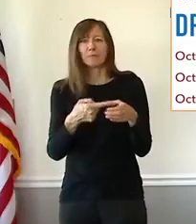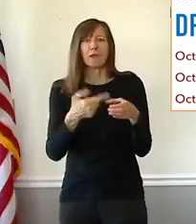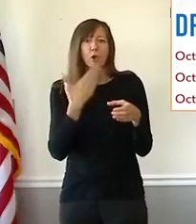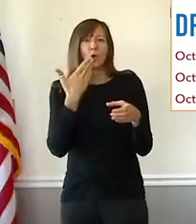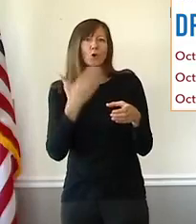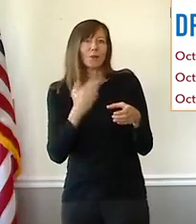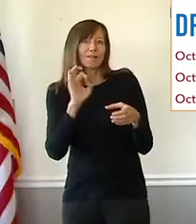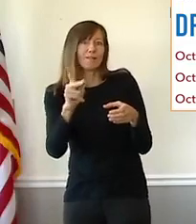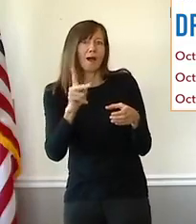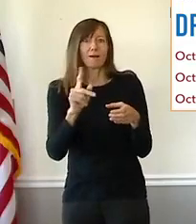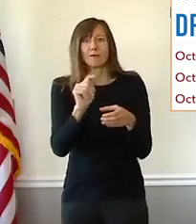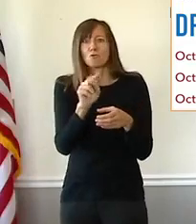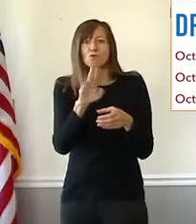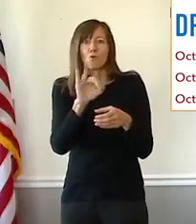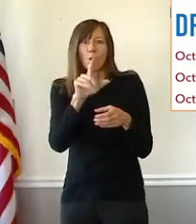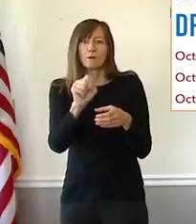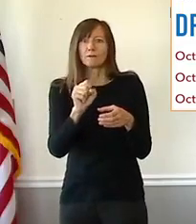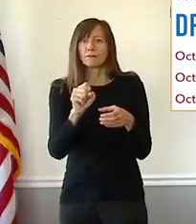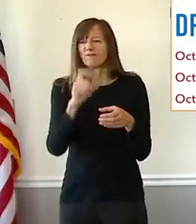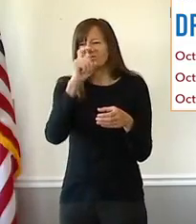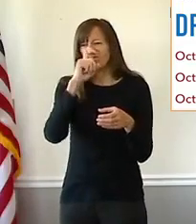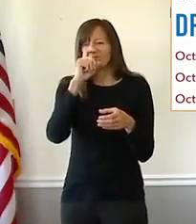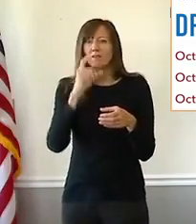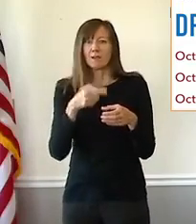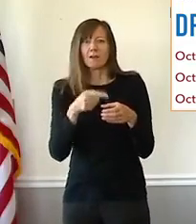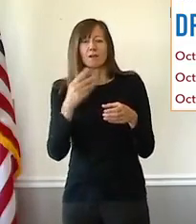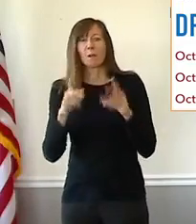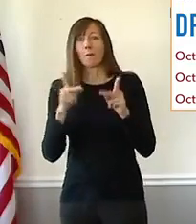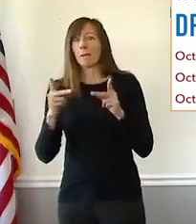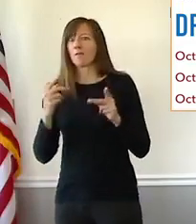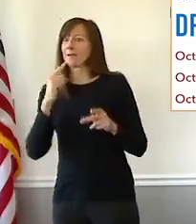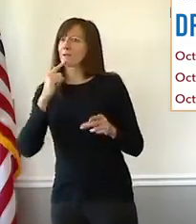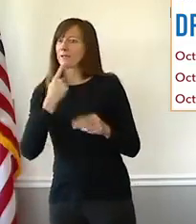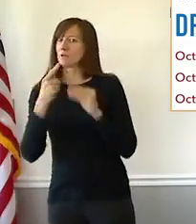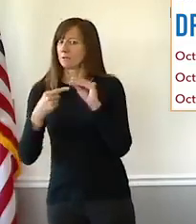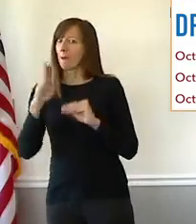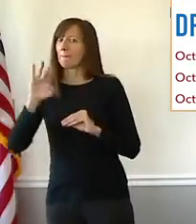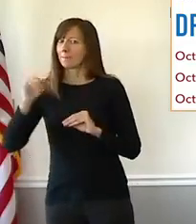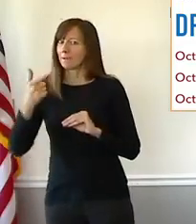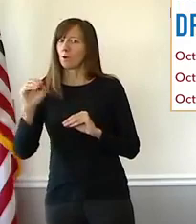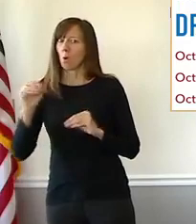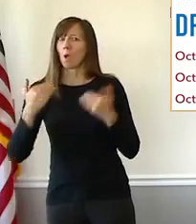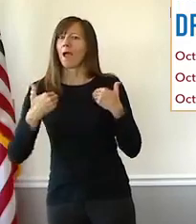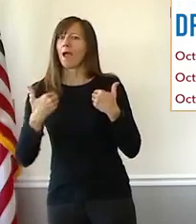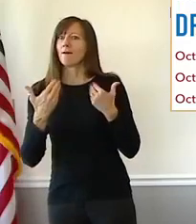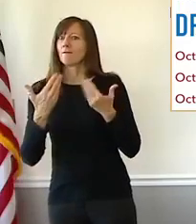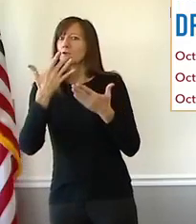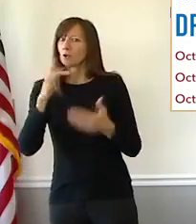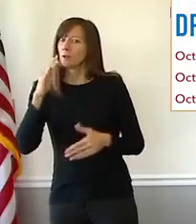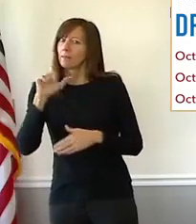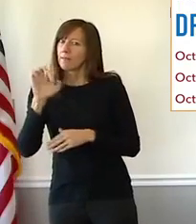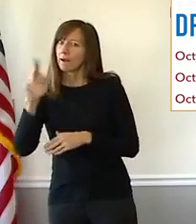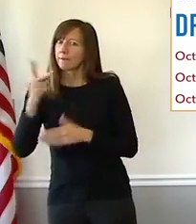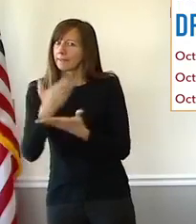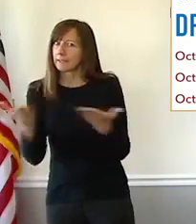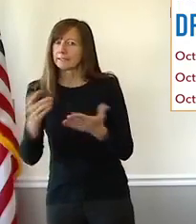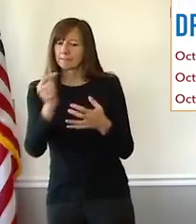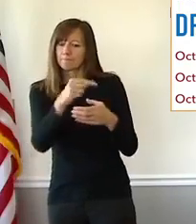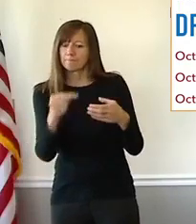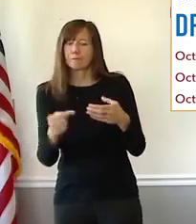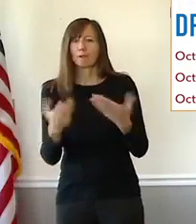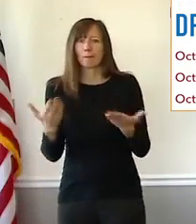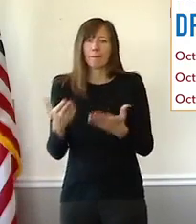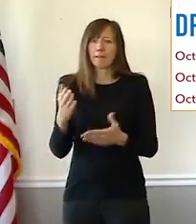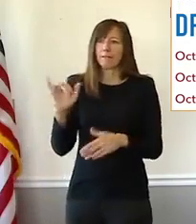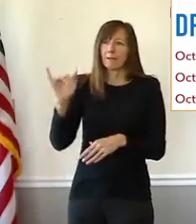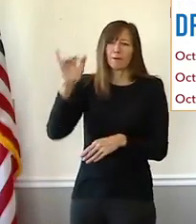what I know. People who are serious about bingo have good luck things. So it could be your favorite collector. Right? It could be a rabbit's foot, I